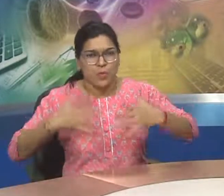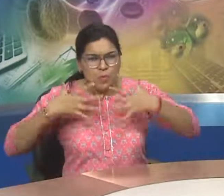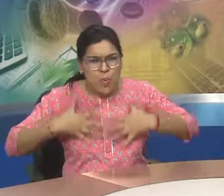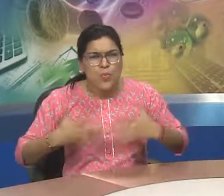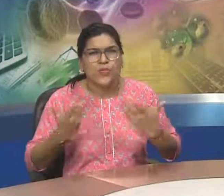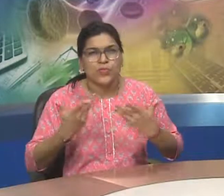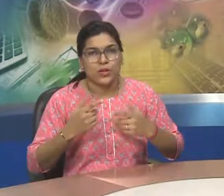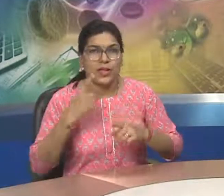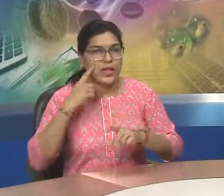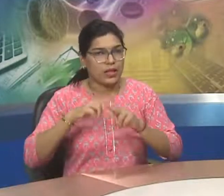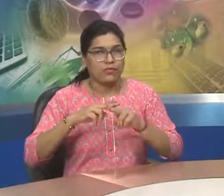medium.